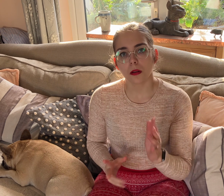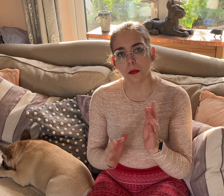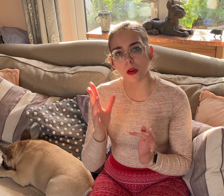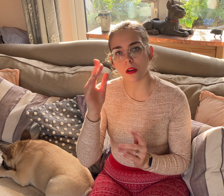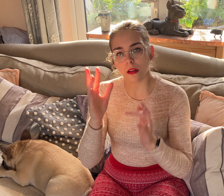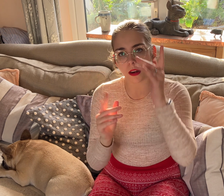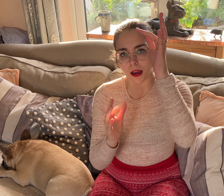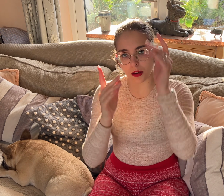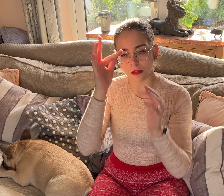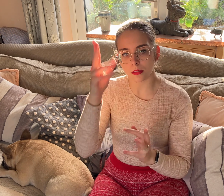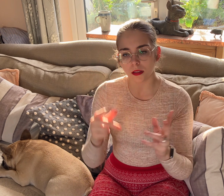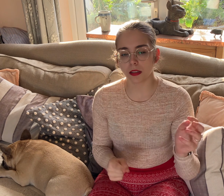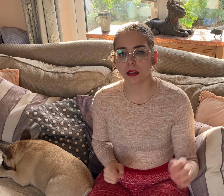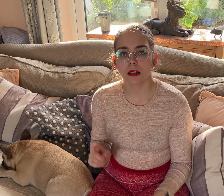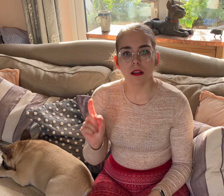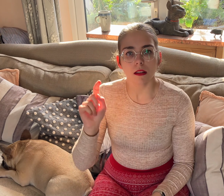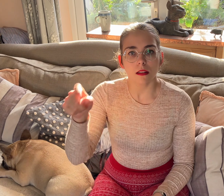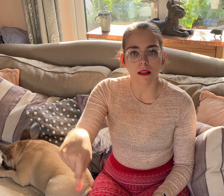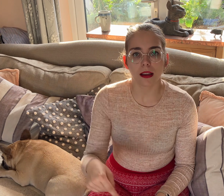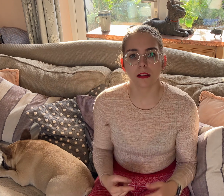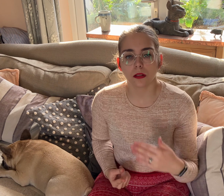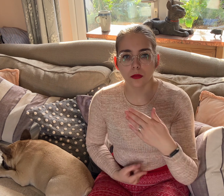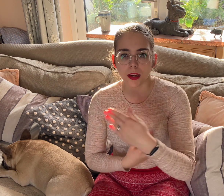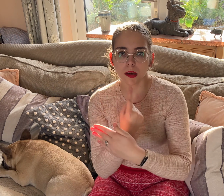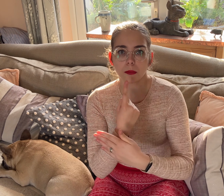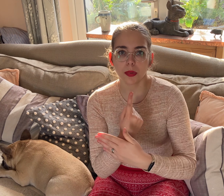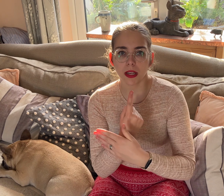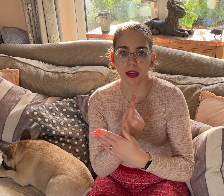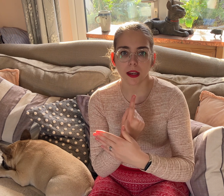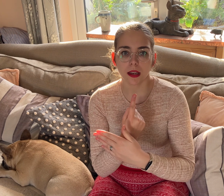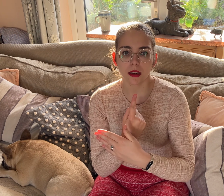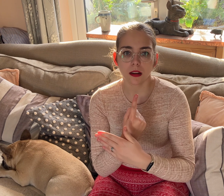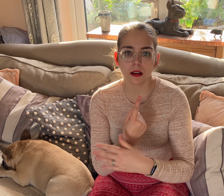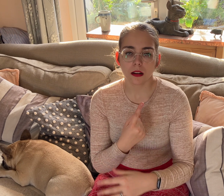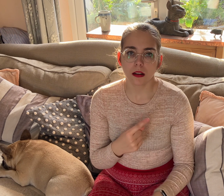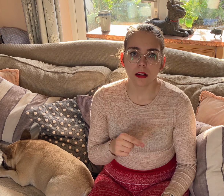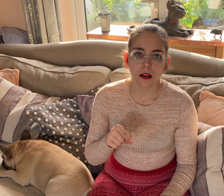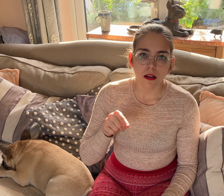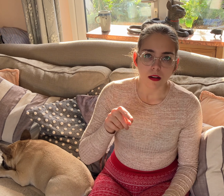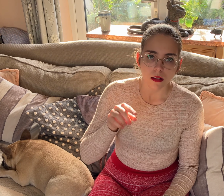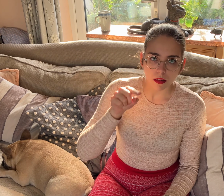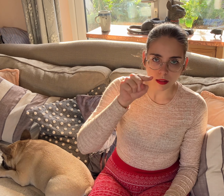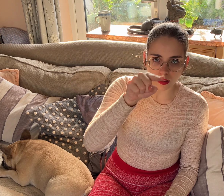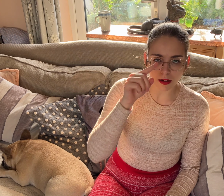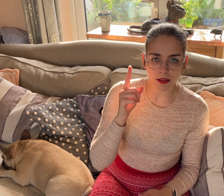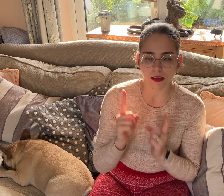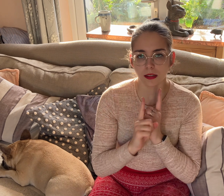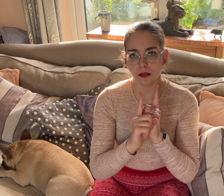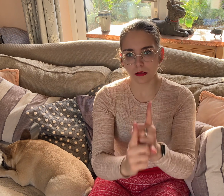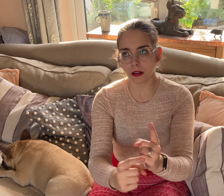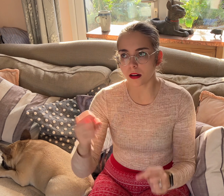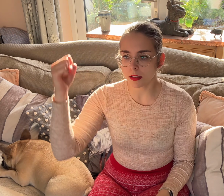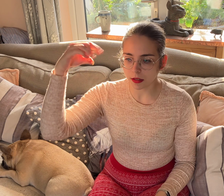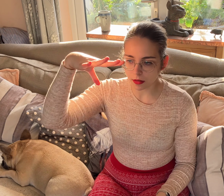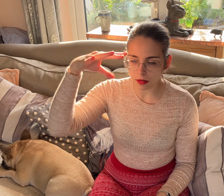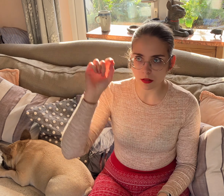Burn out. Then reappear. Light still guiding you